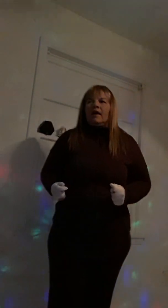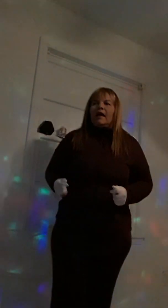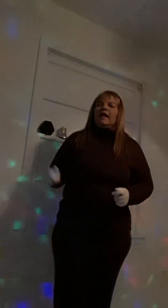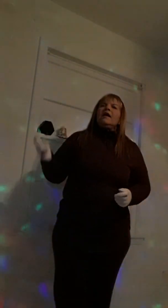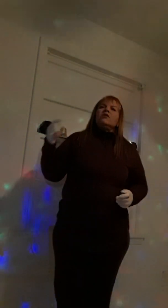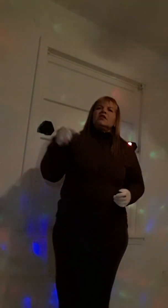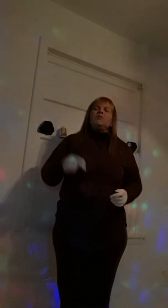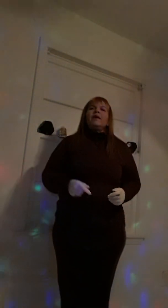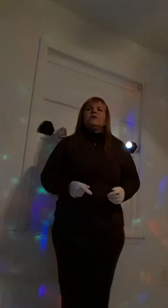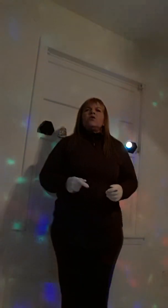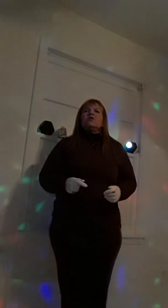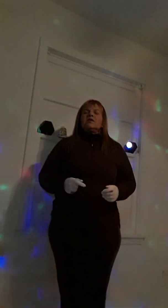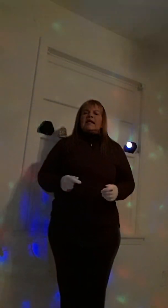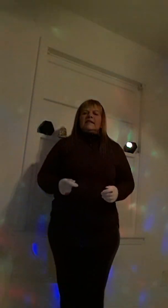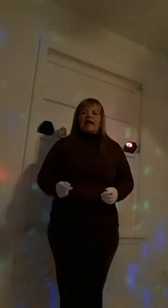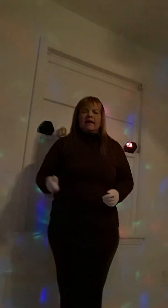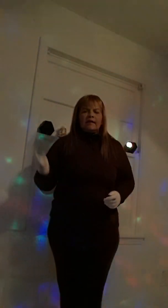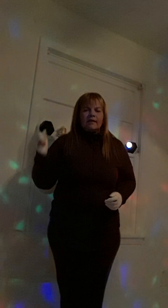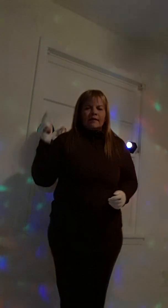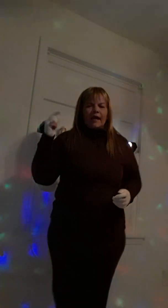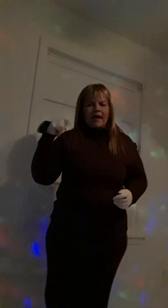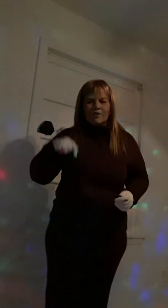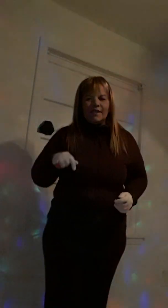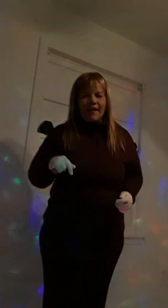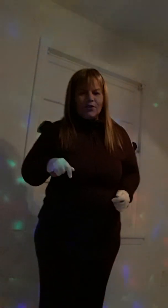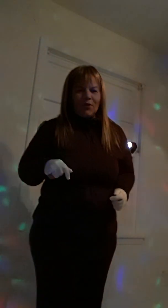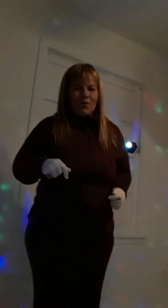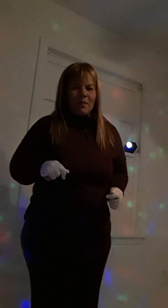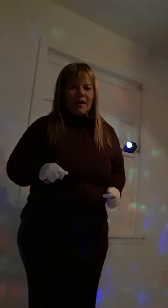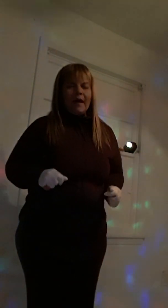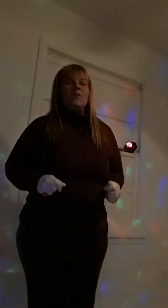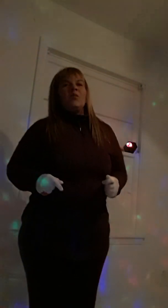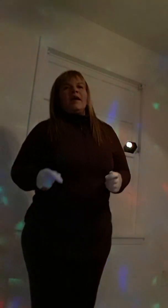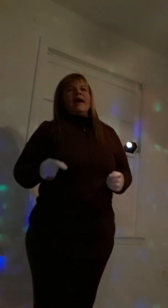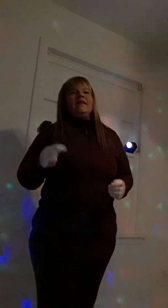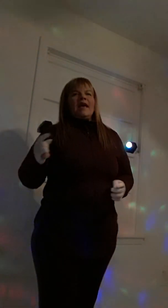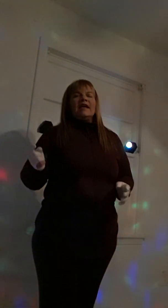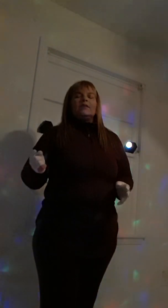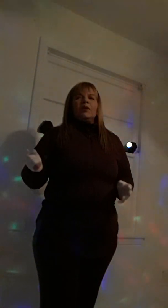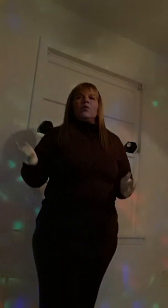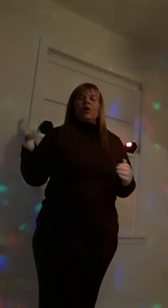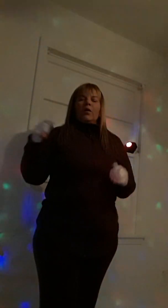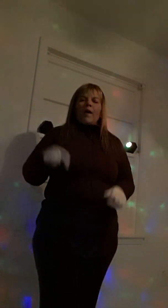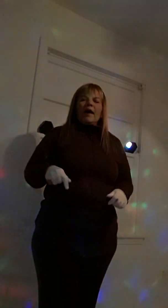Y los expertos están en lo cierto, ¿verdad? And the expert were right.